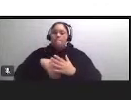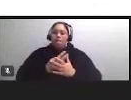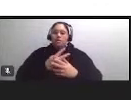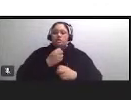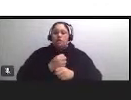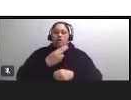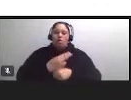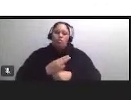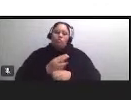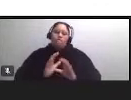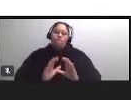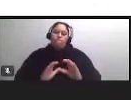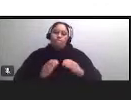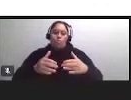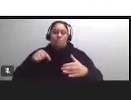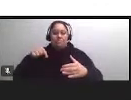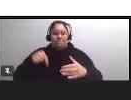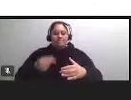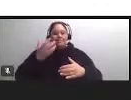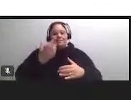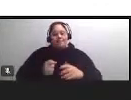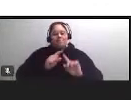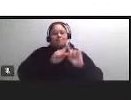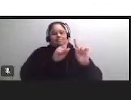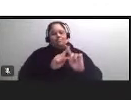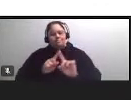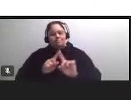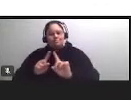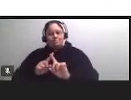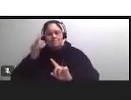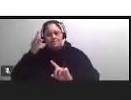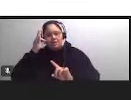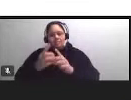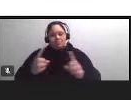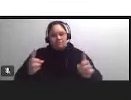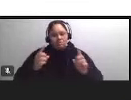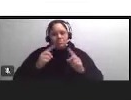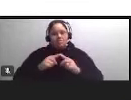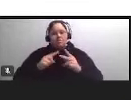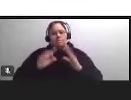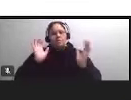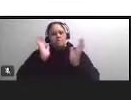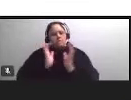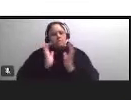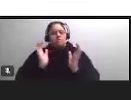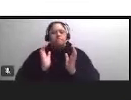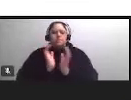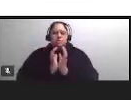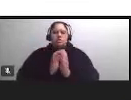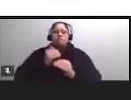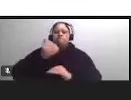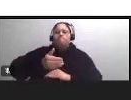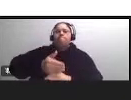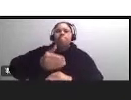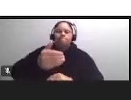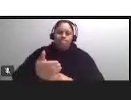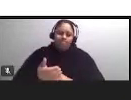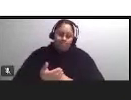multi-stakeholder forum that involves various government departments, and they meet on a regular